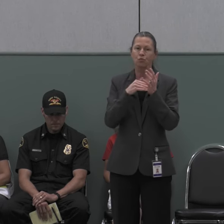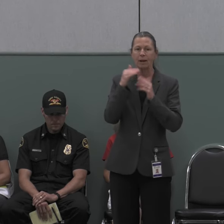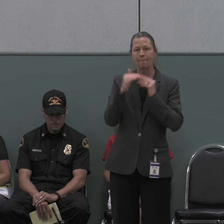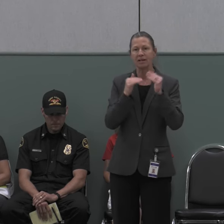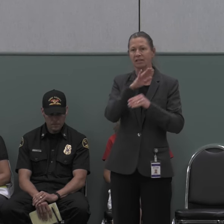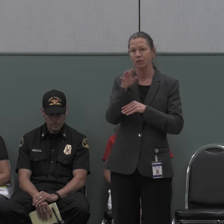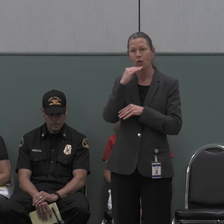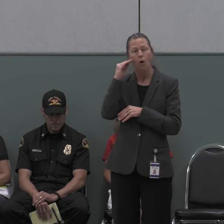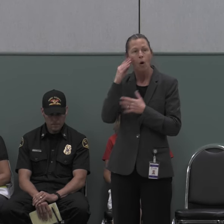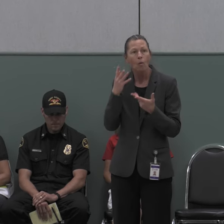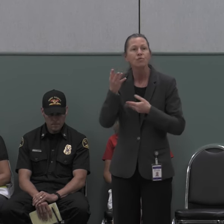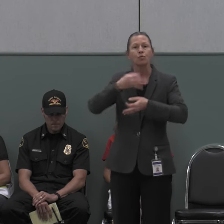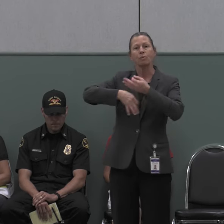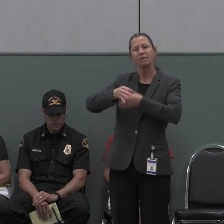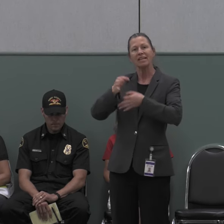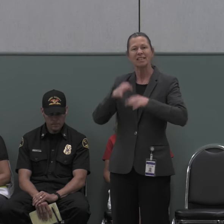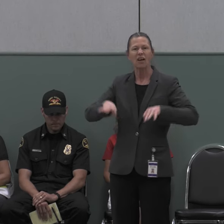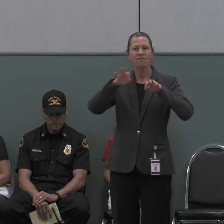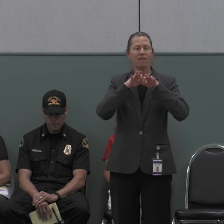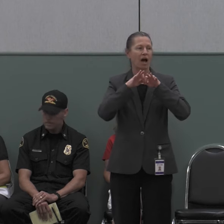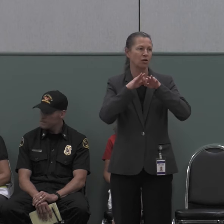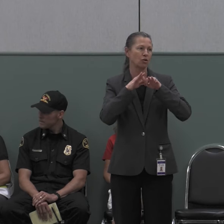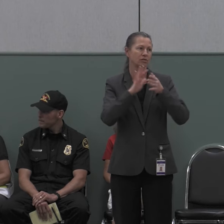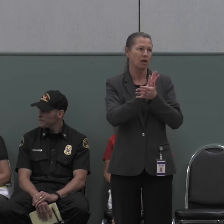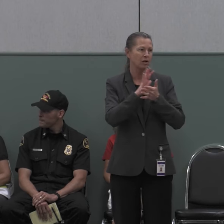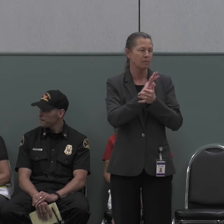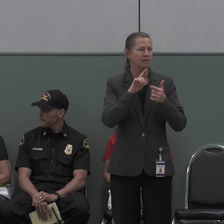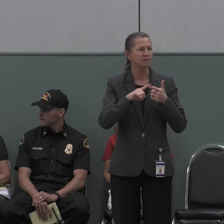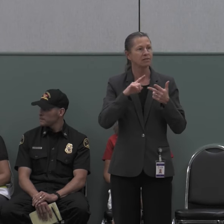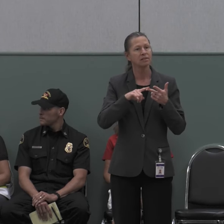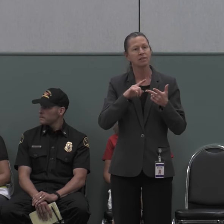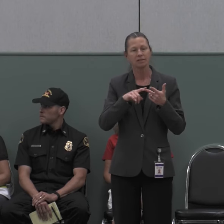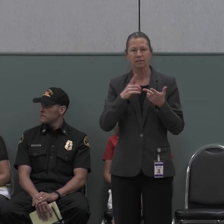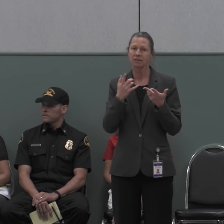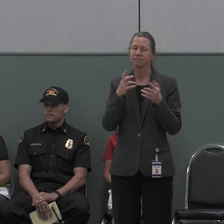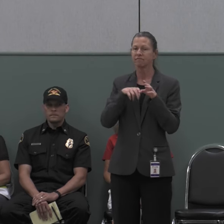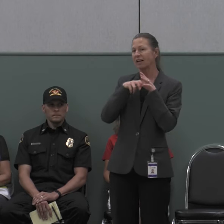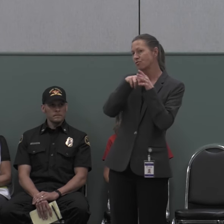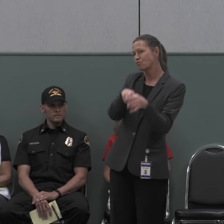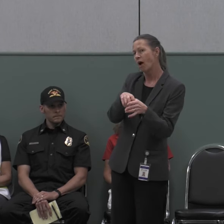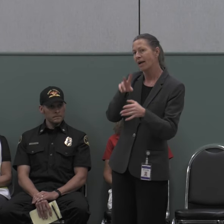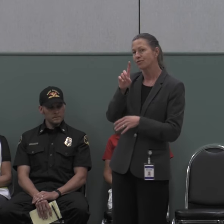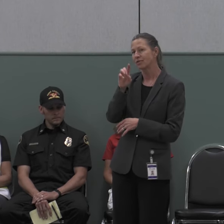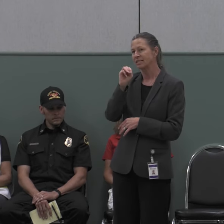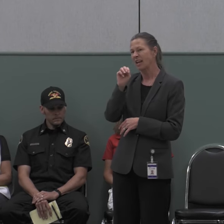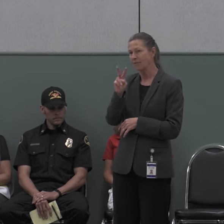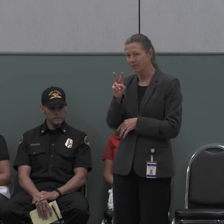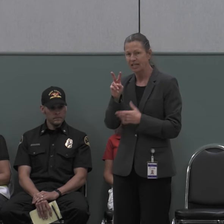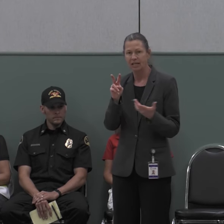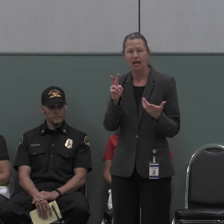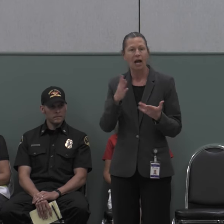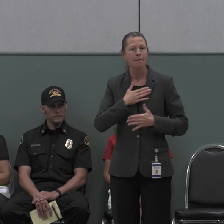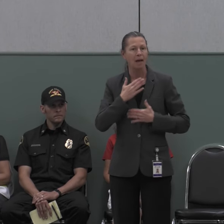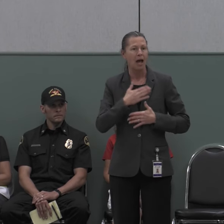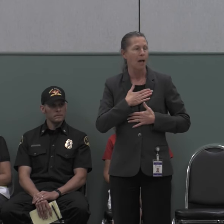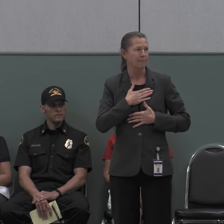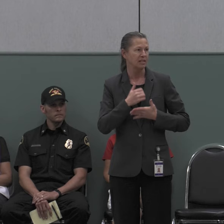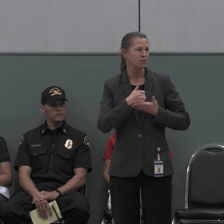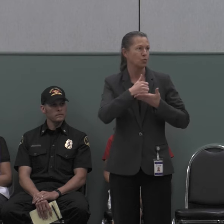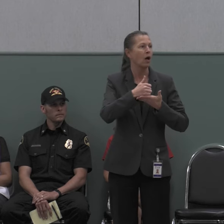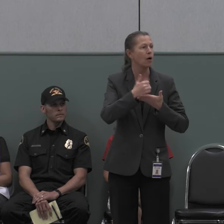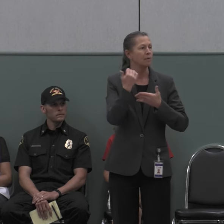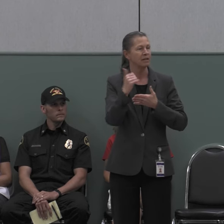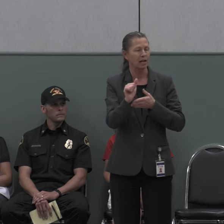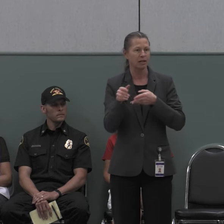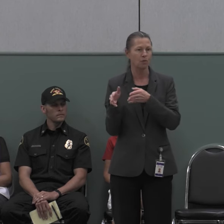documents, requesting assistance with state agencies, and even finding a ride to the DMV, I am happy to help in any way, shape,